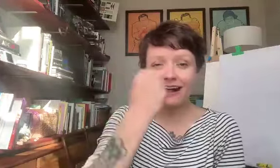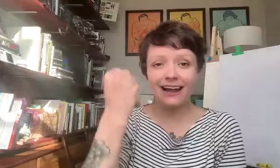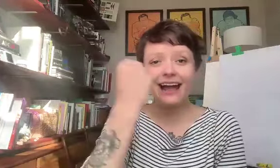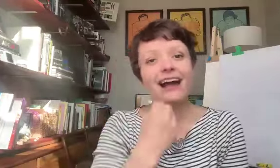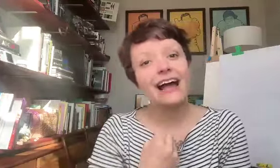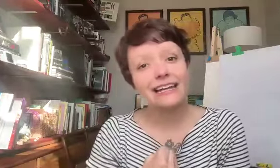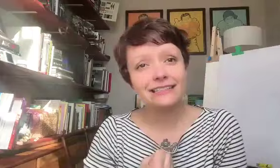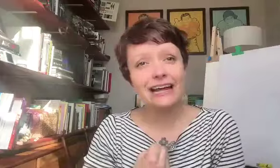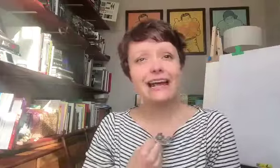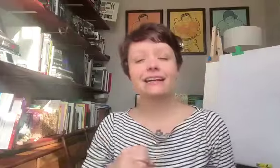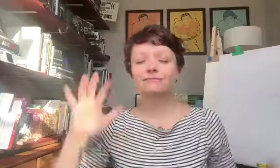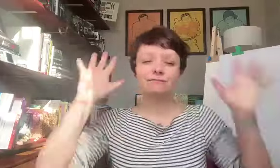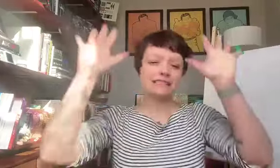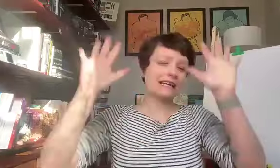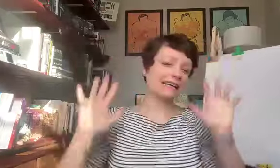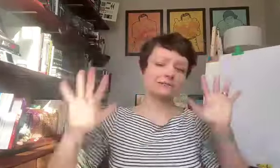Saturday. And Sunday, Sunday.